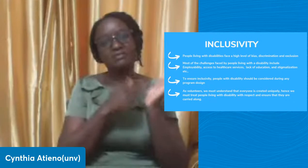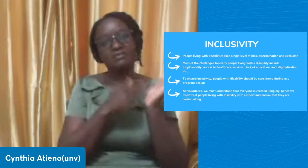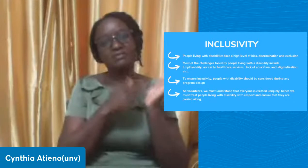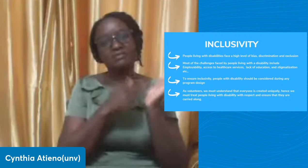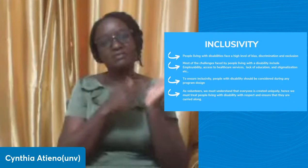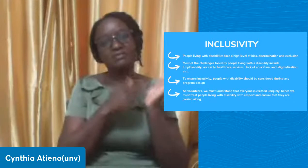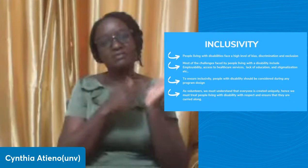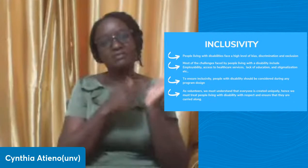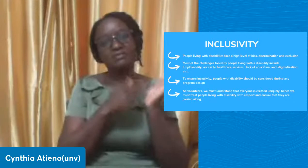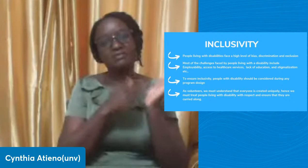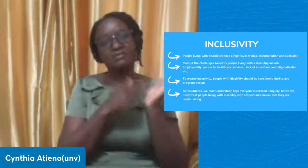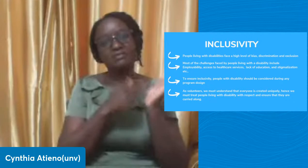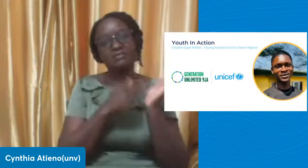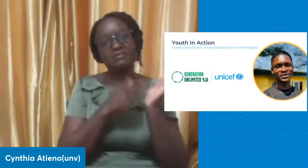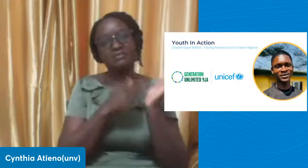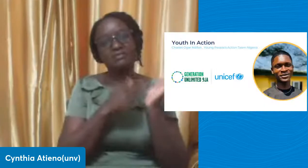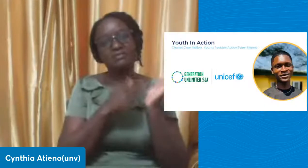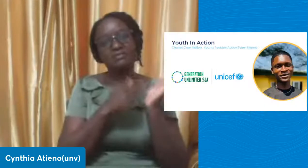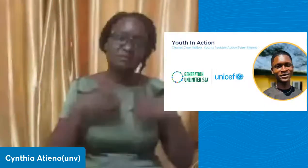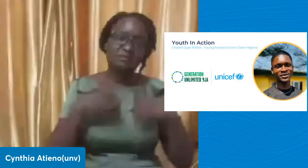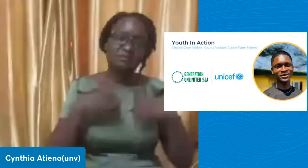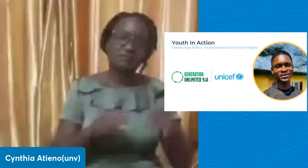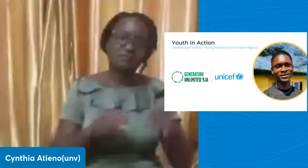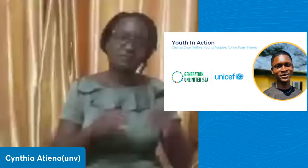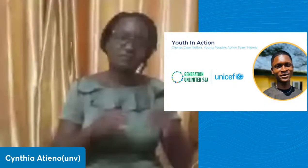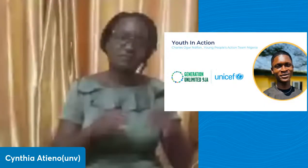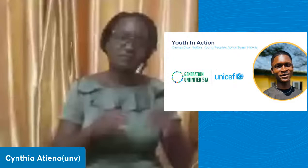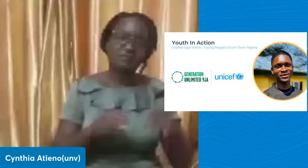slide. Thank you for listening.